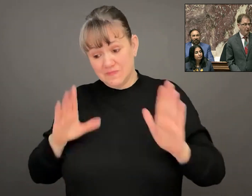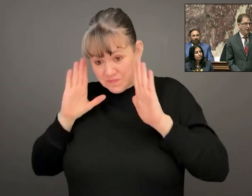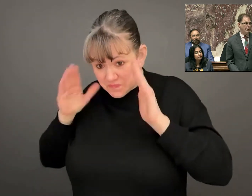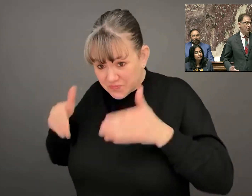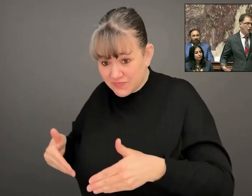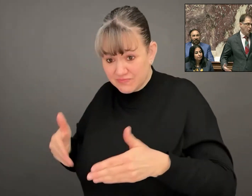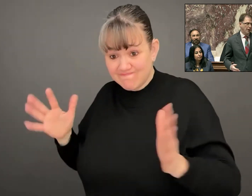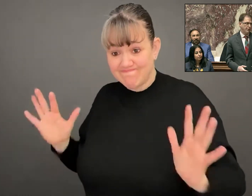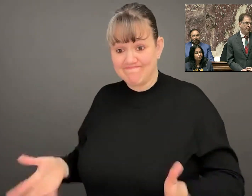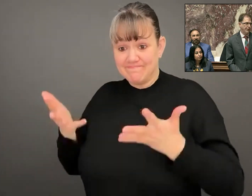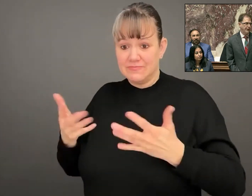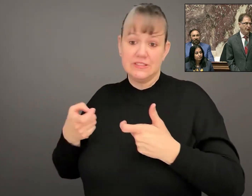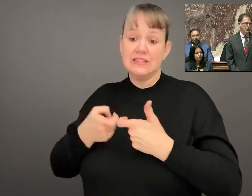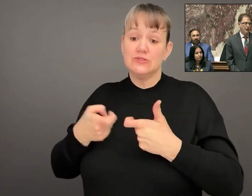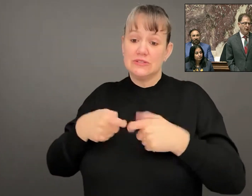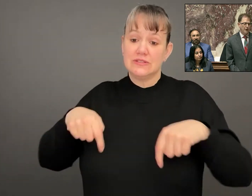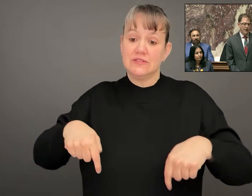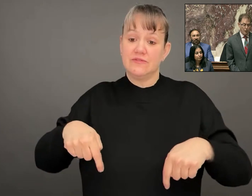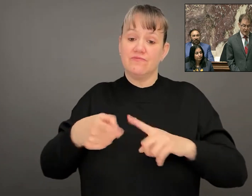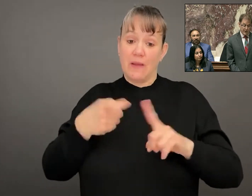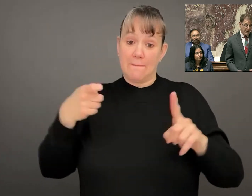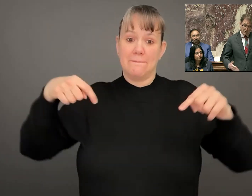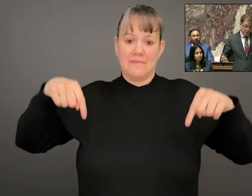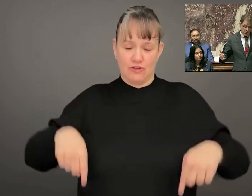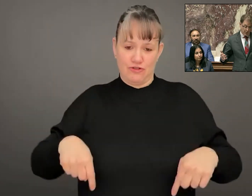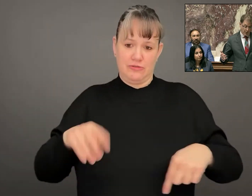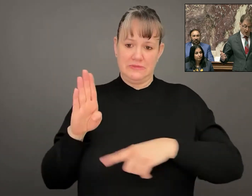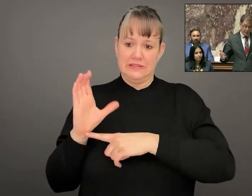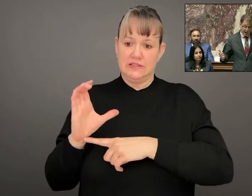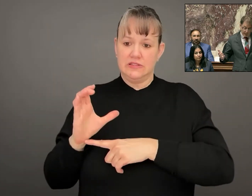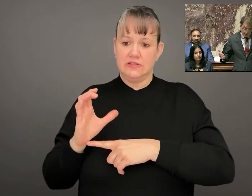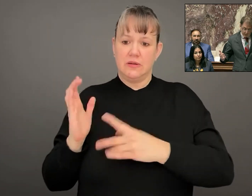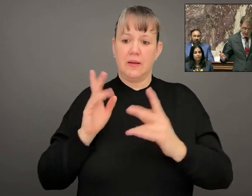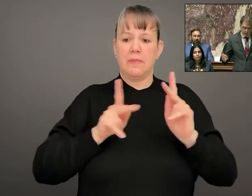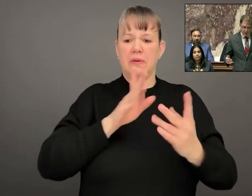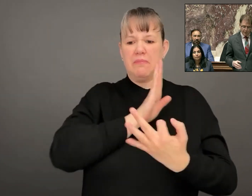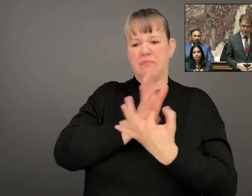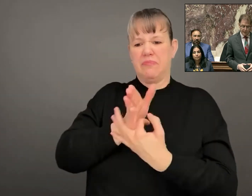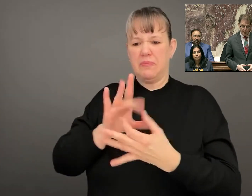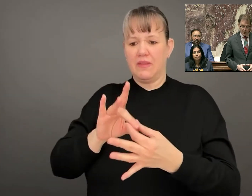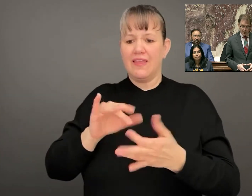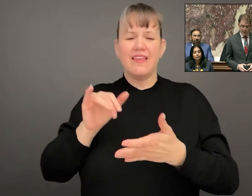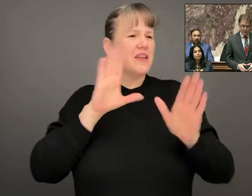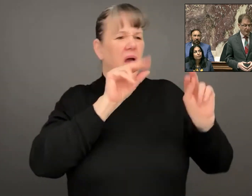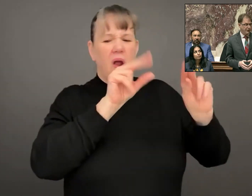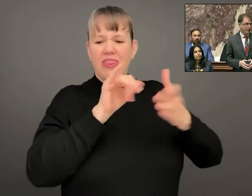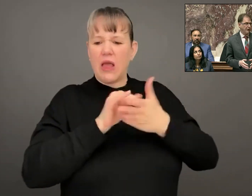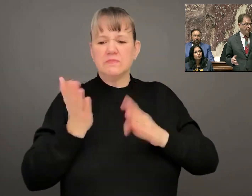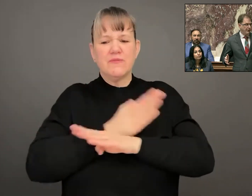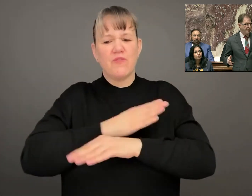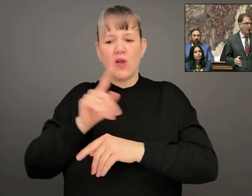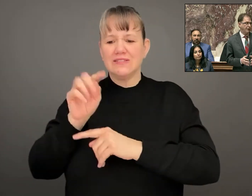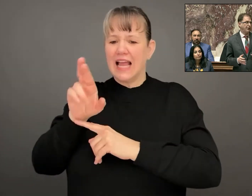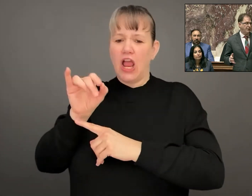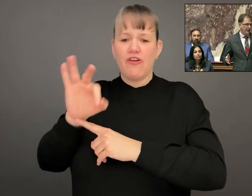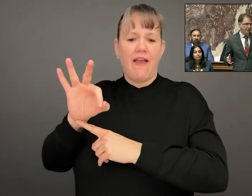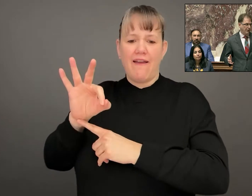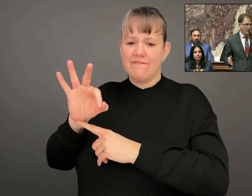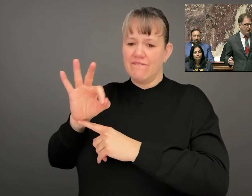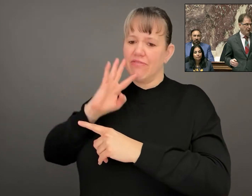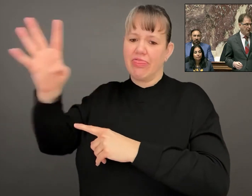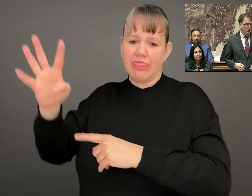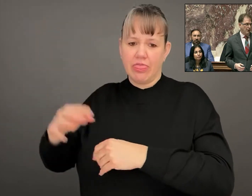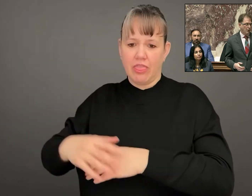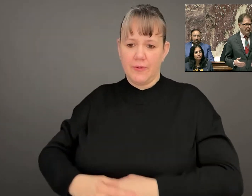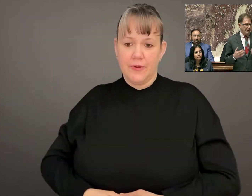And they'll know, Honourable Speaker, that we need, and apparently, Honourable Speaker, the opposition agrees with this on some days of the